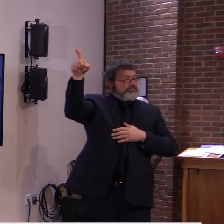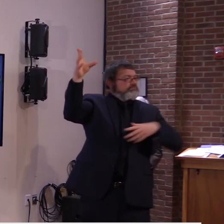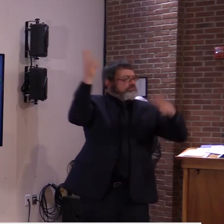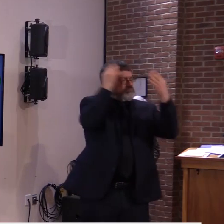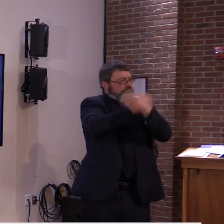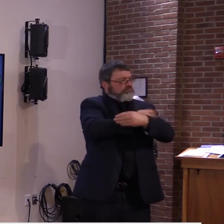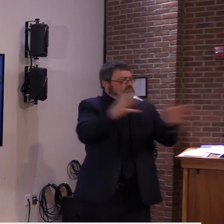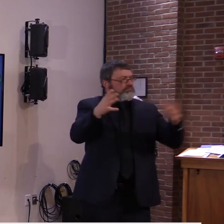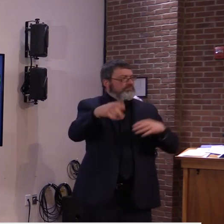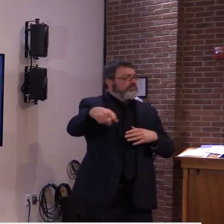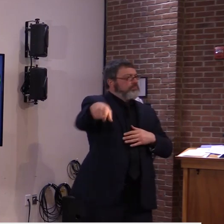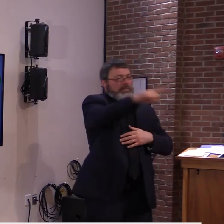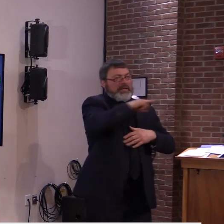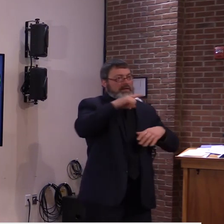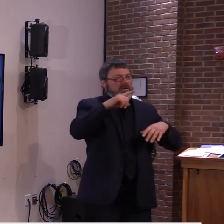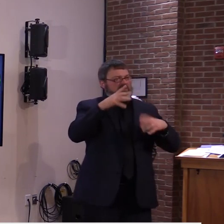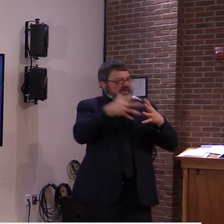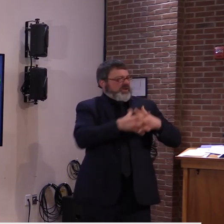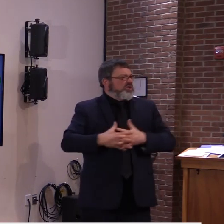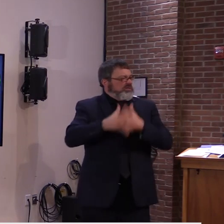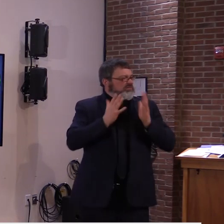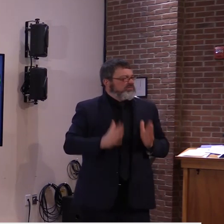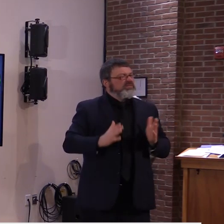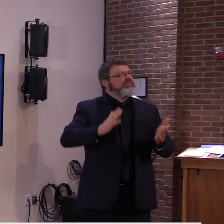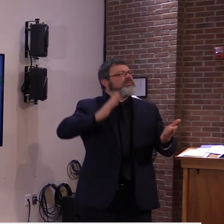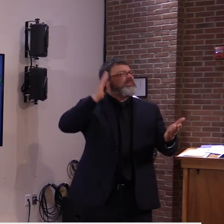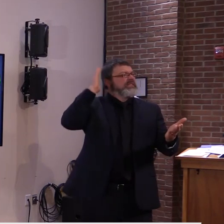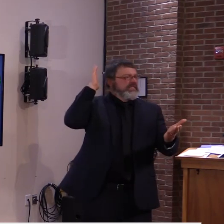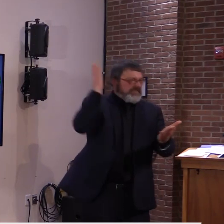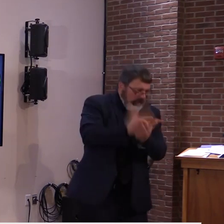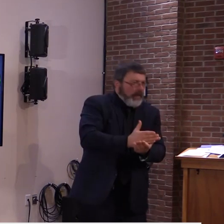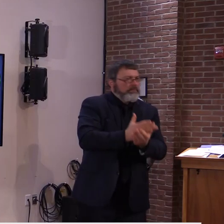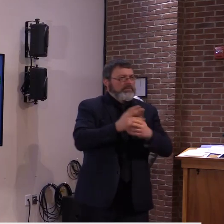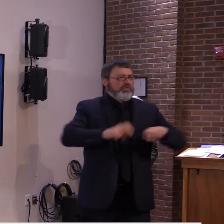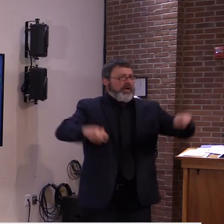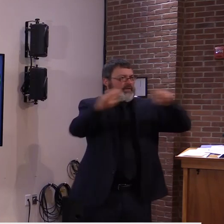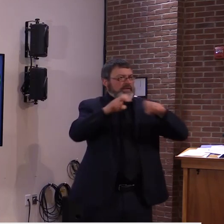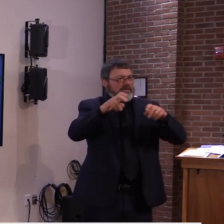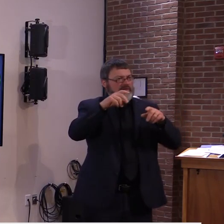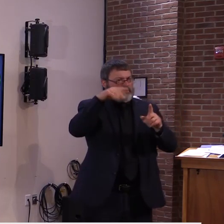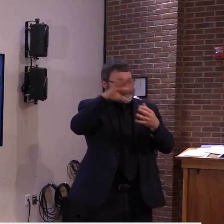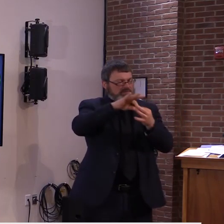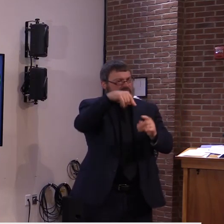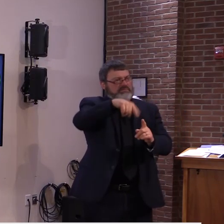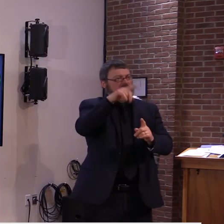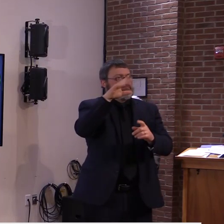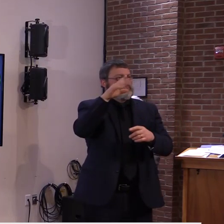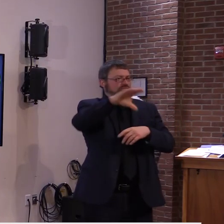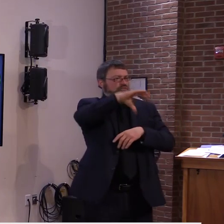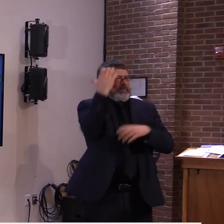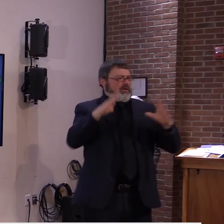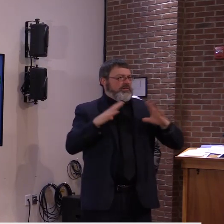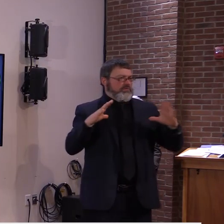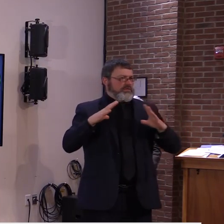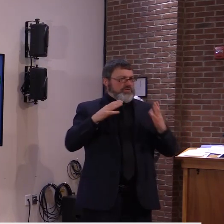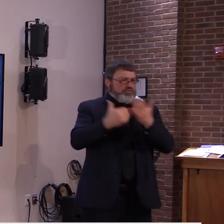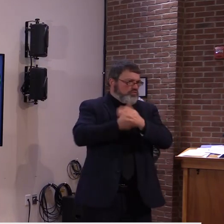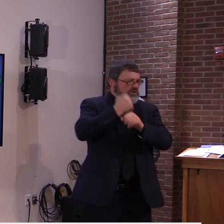deaths all continue to increase throughout the country. Quite rapidly, actually, to the point where